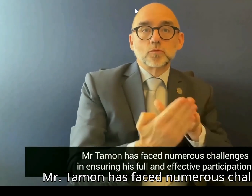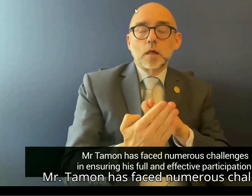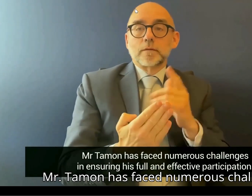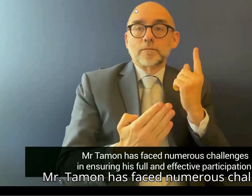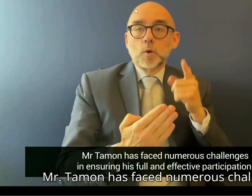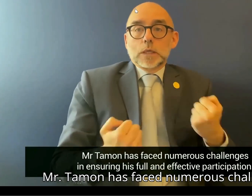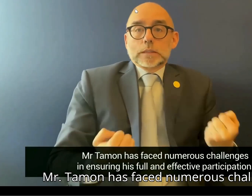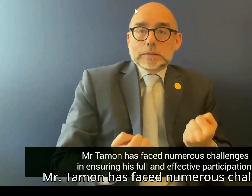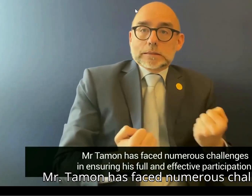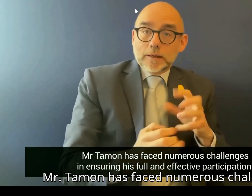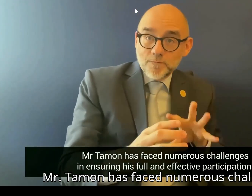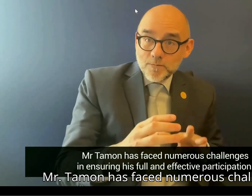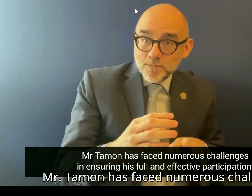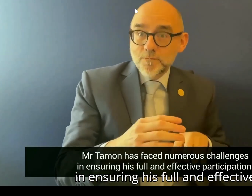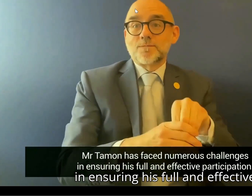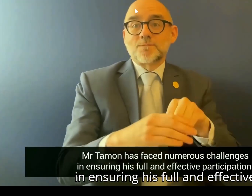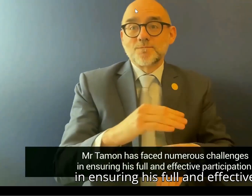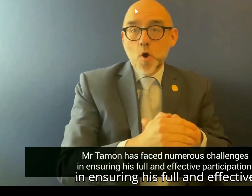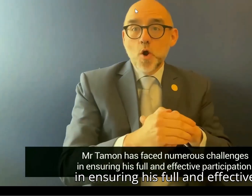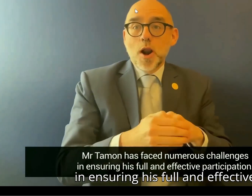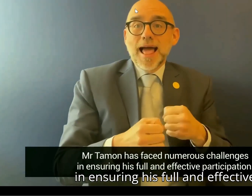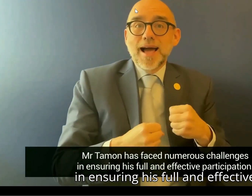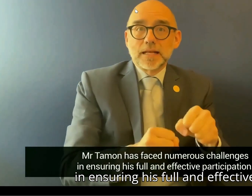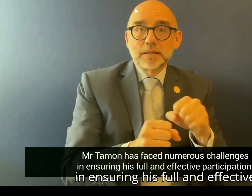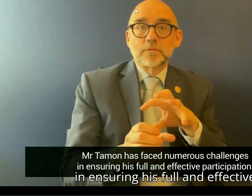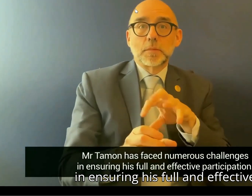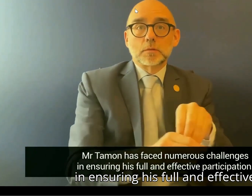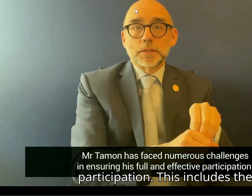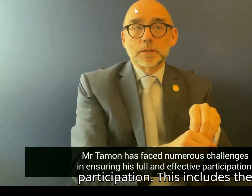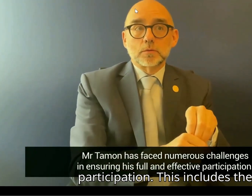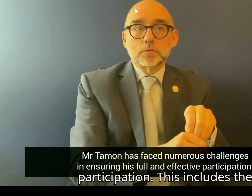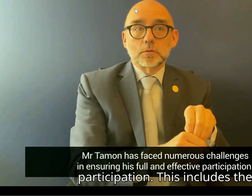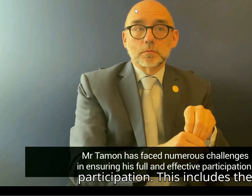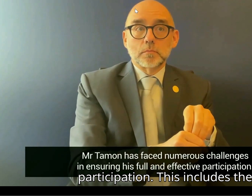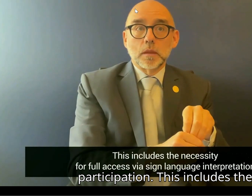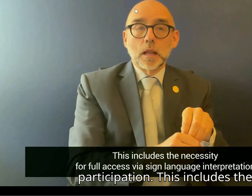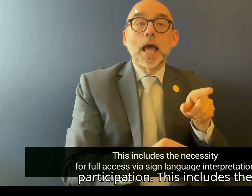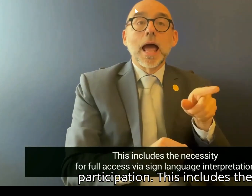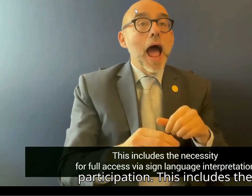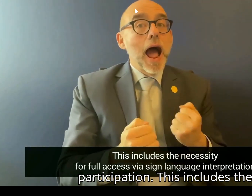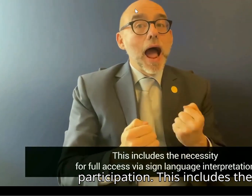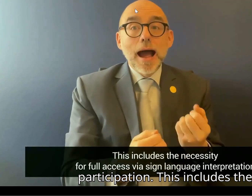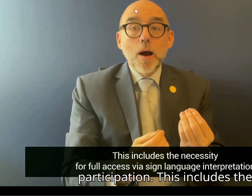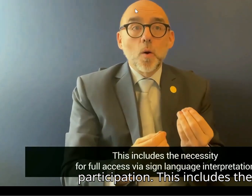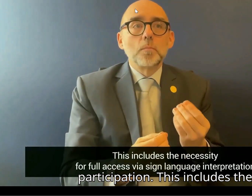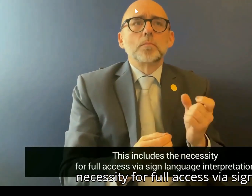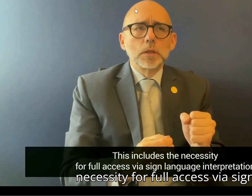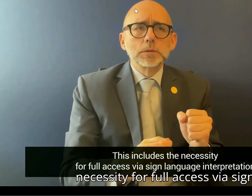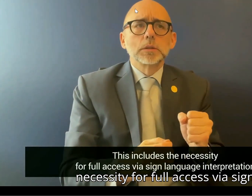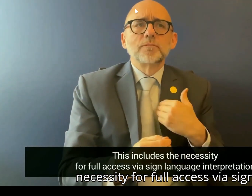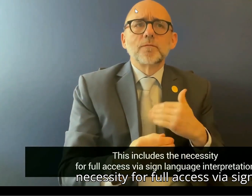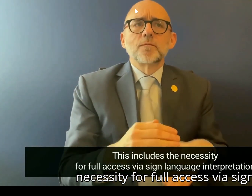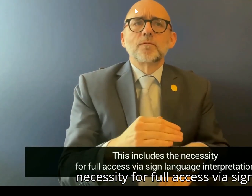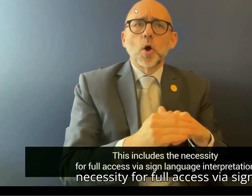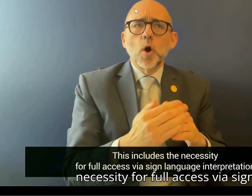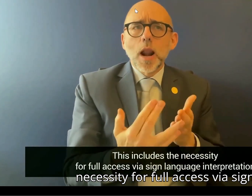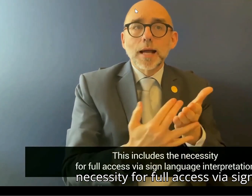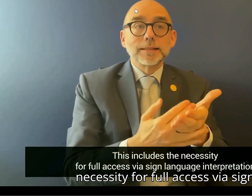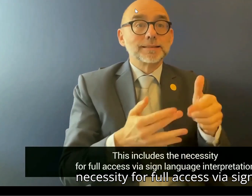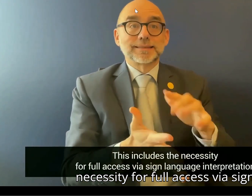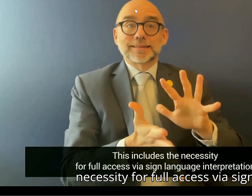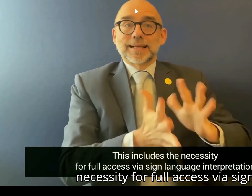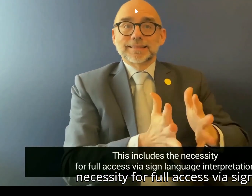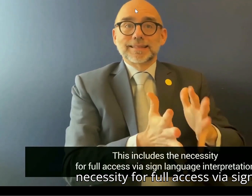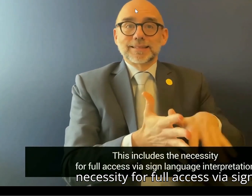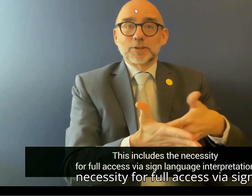Mr. Tamon has faced numerous challenges in ensuring his full and effective participation. This includes the necessity for